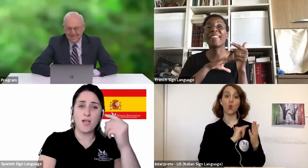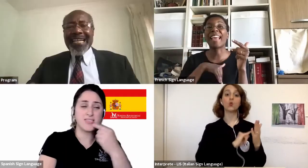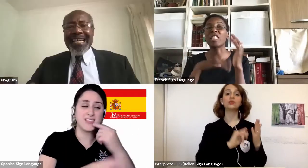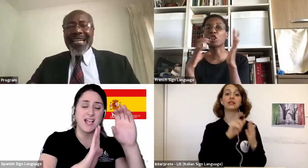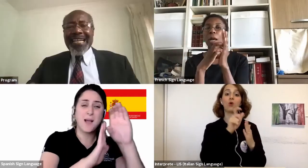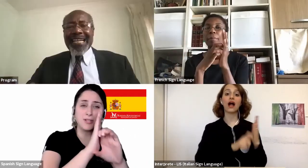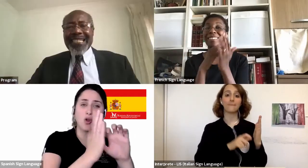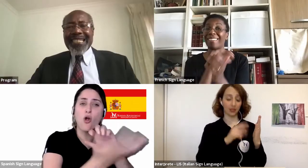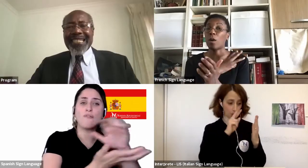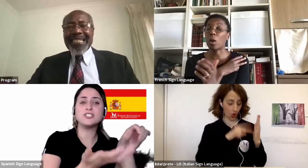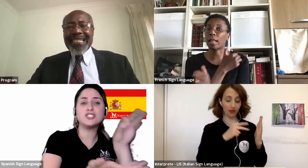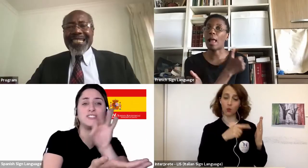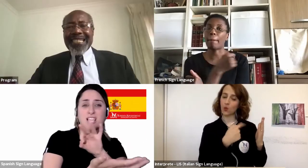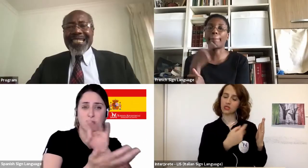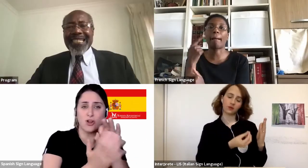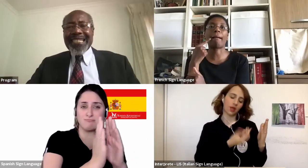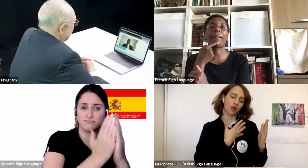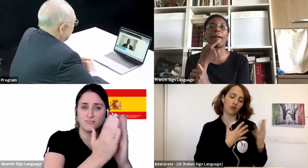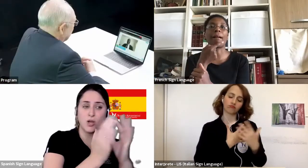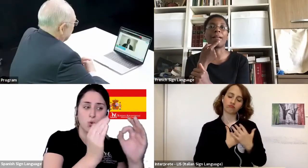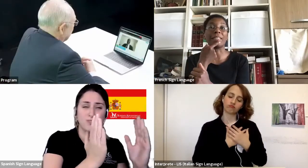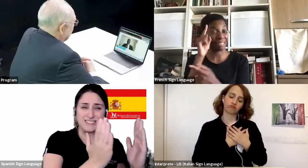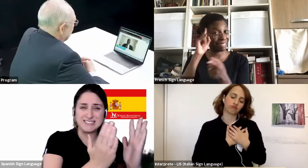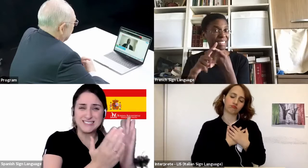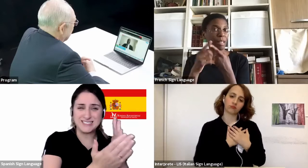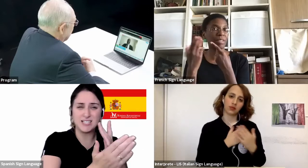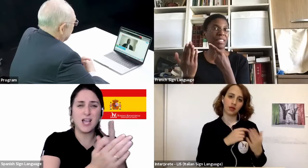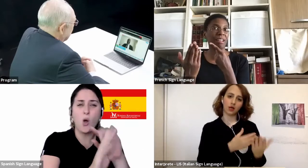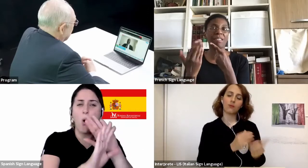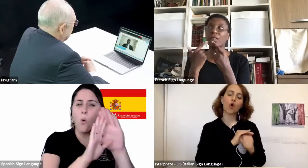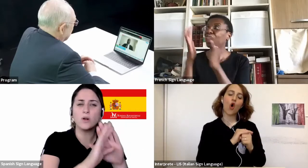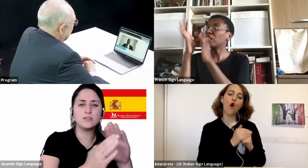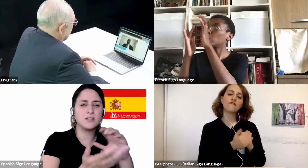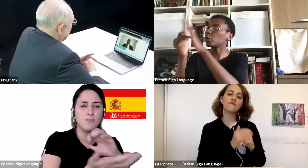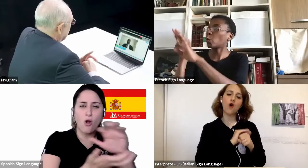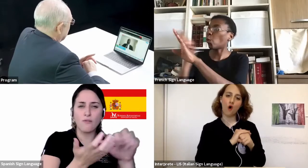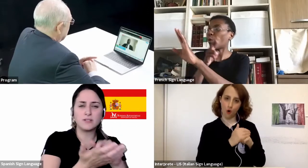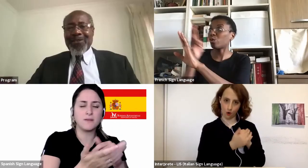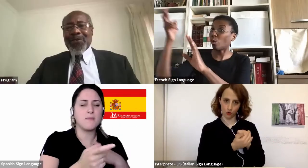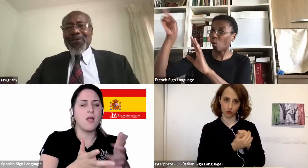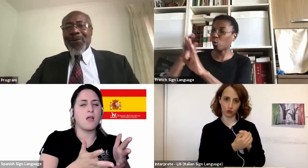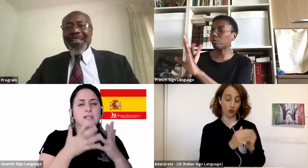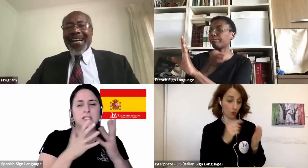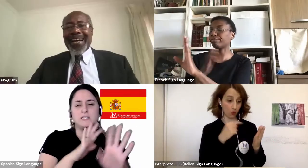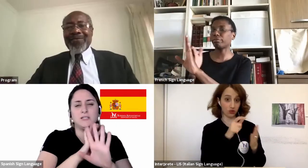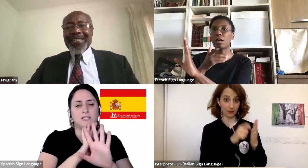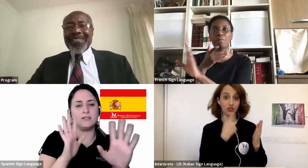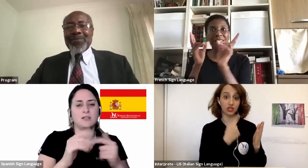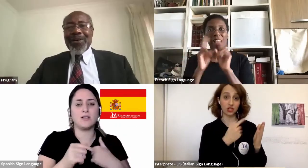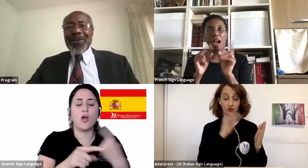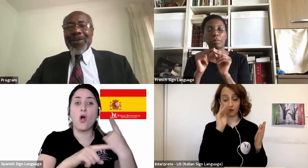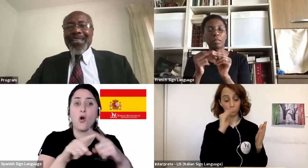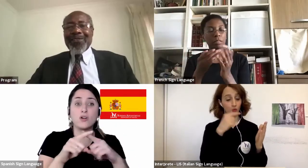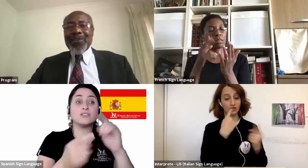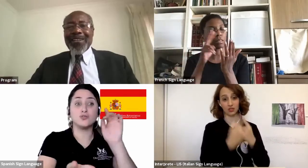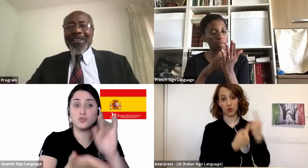me such comfort that one day these things will be over. I don't know whether I've said